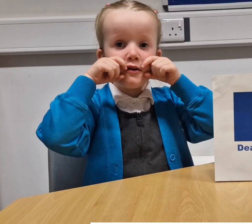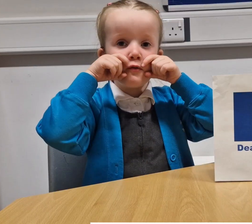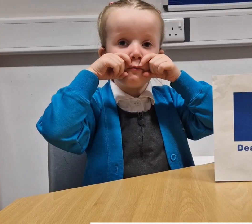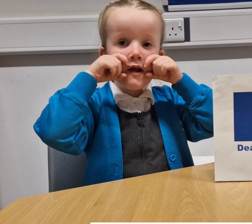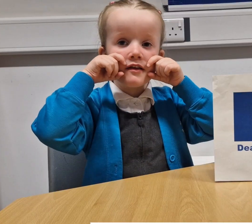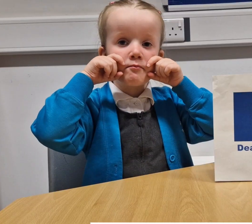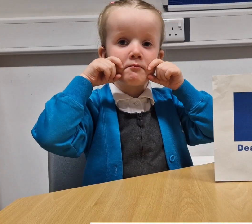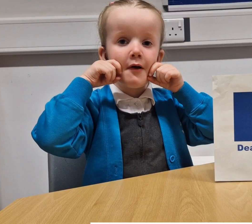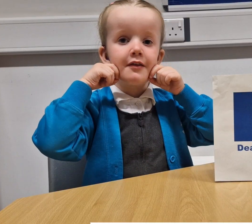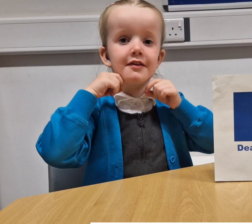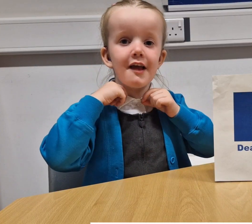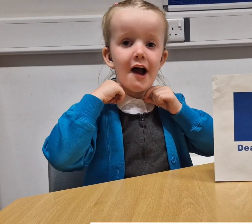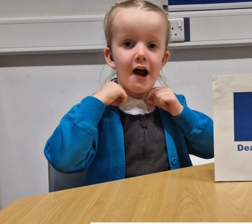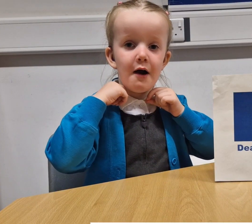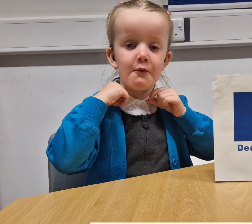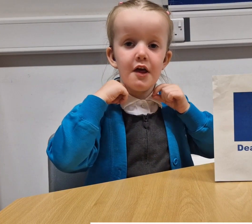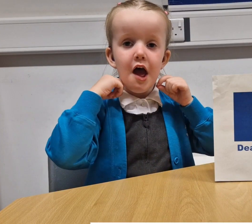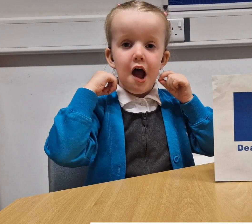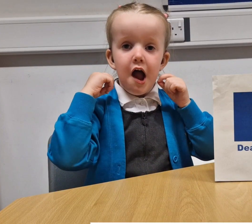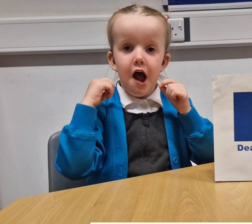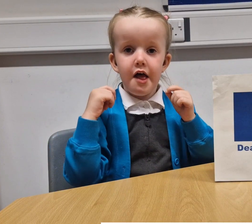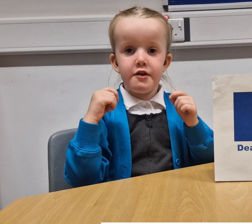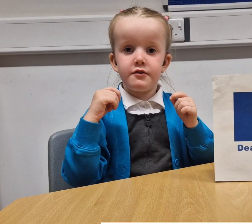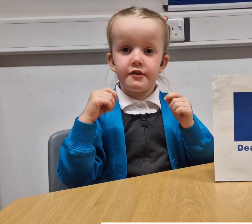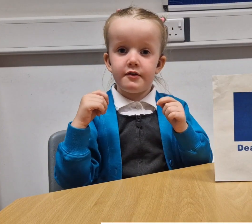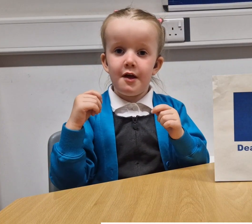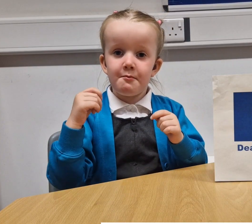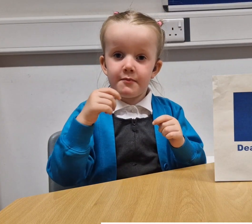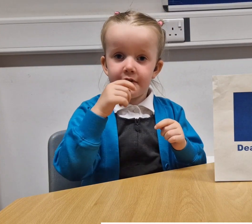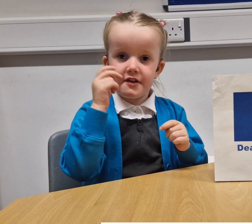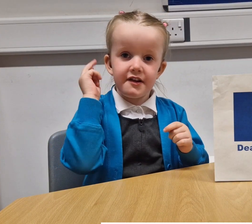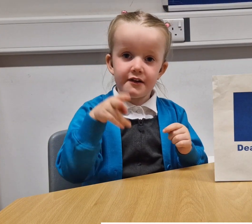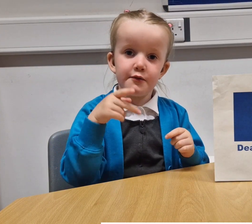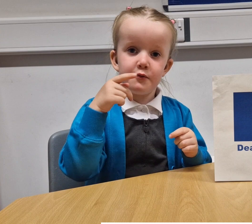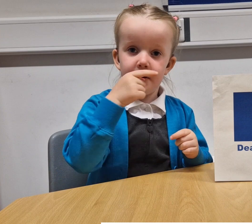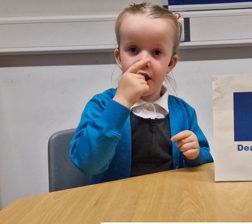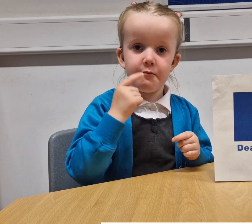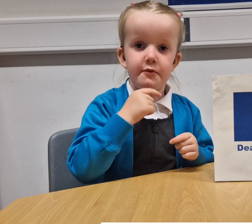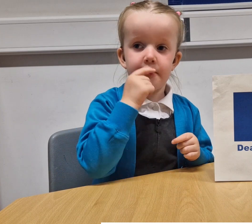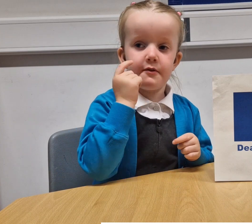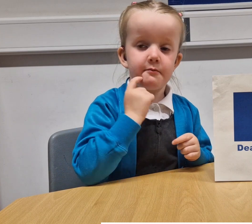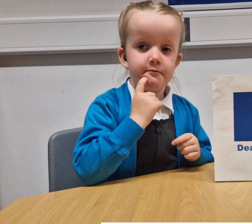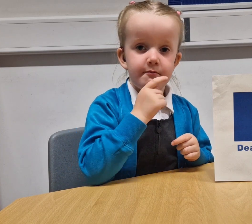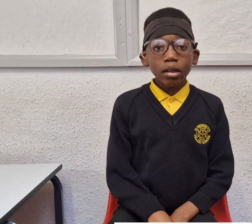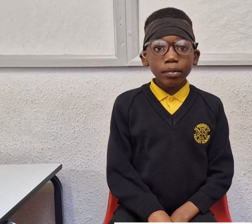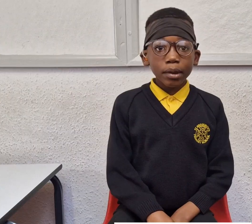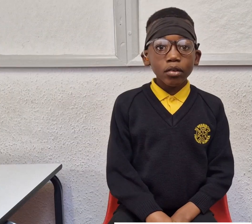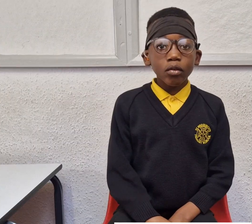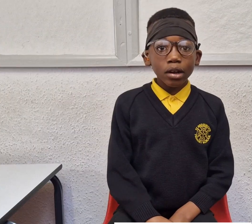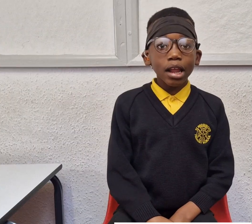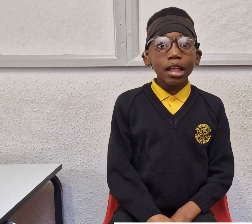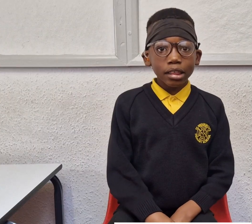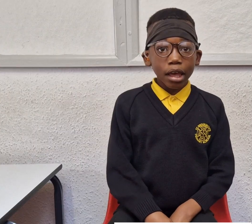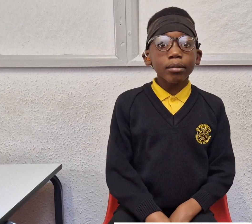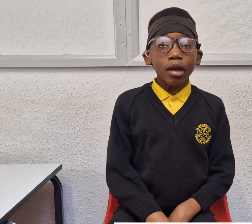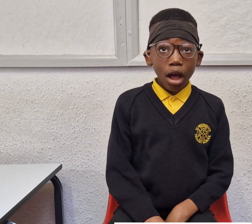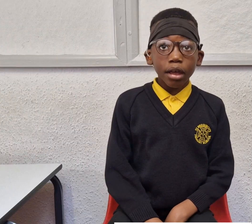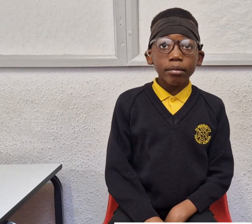your mouth down and let me see your lips. Speak to one at the same time.